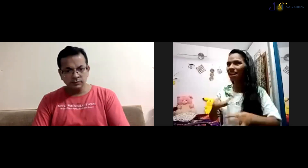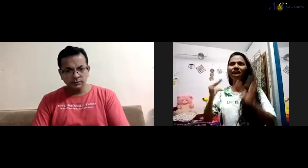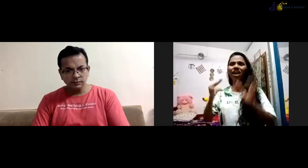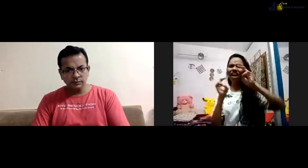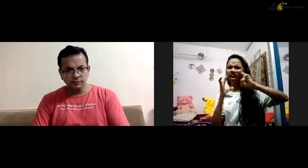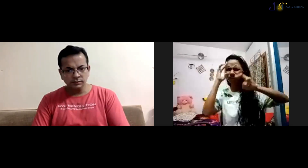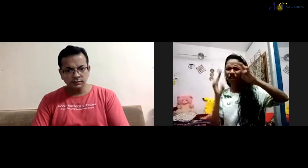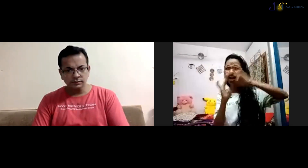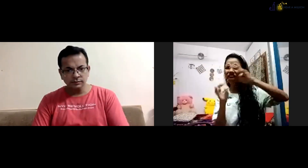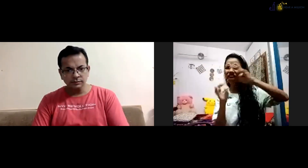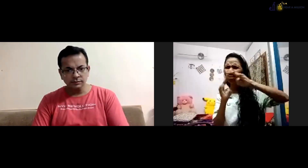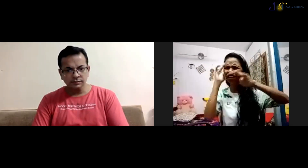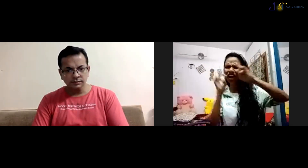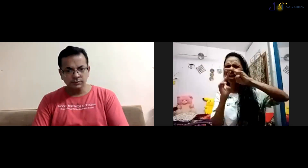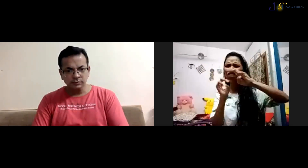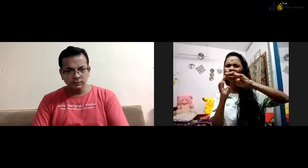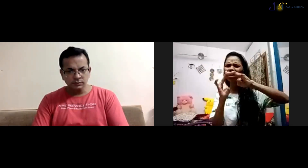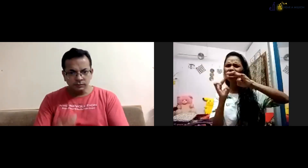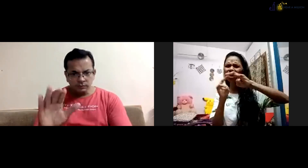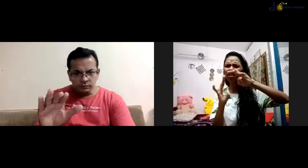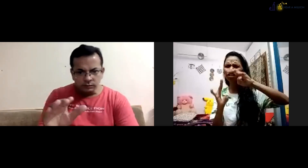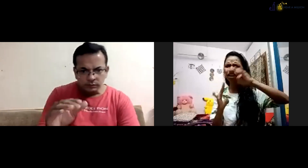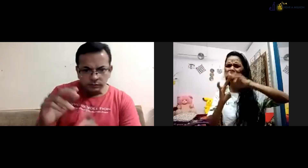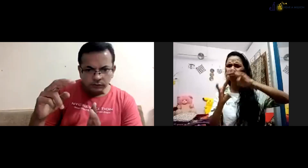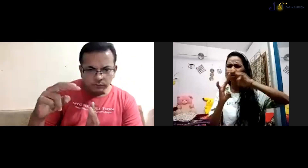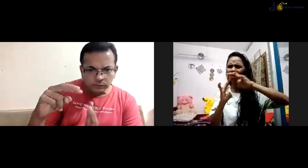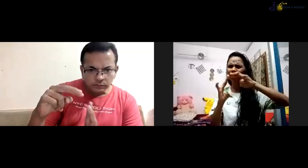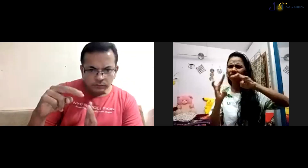again and again. I wanted to have the youth association.